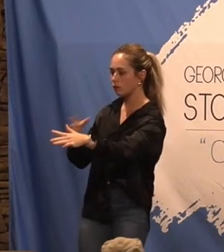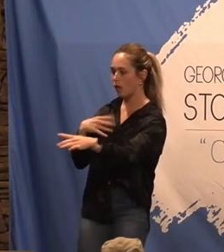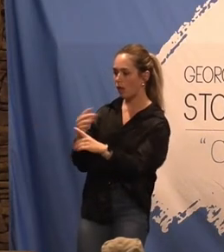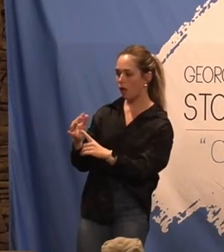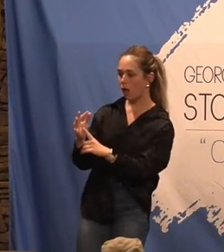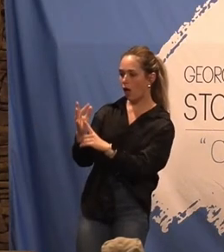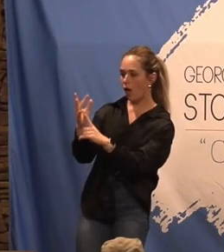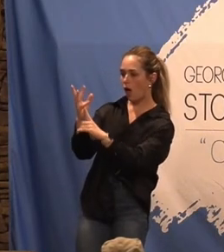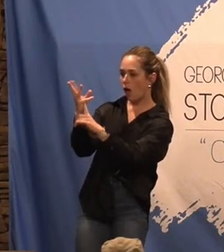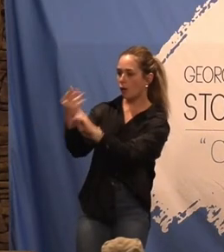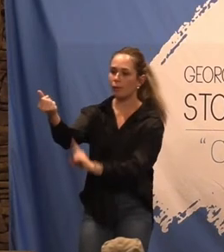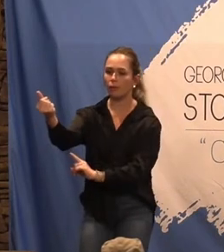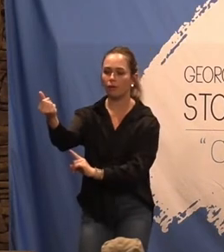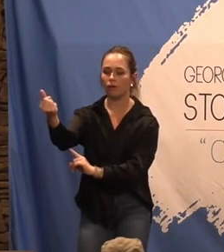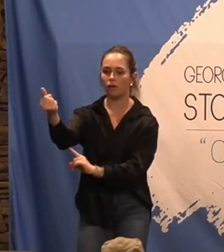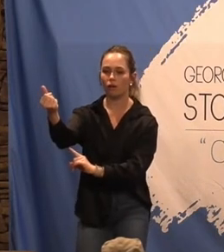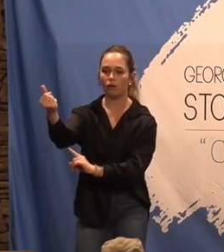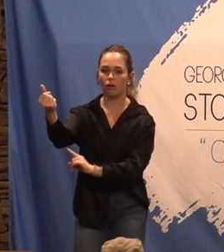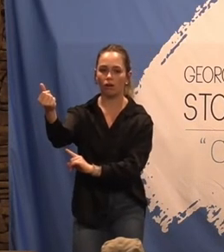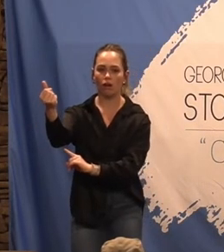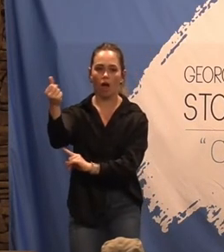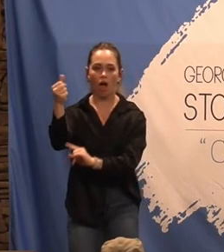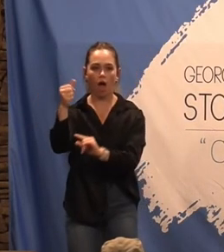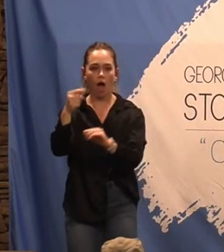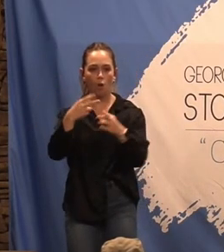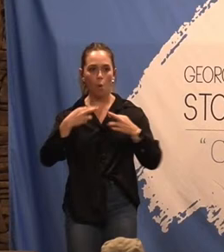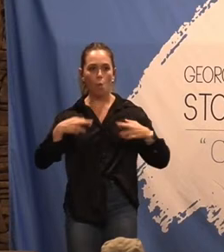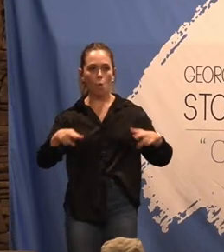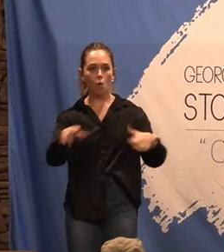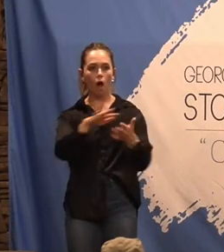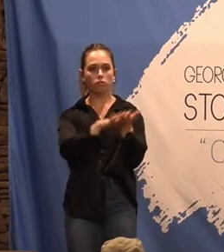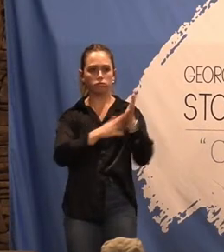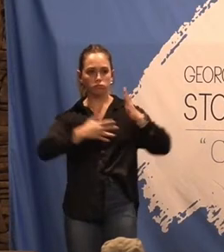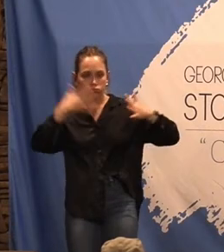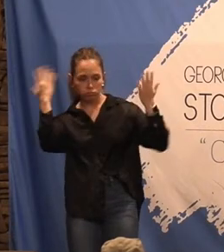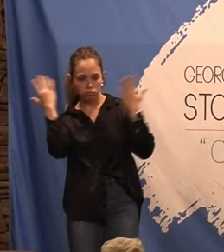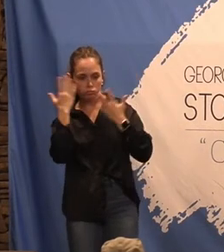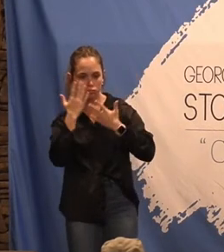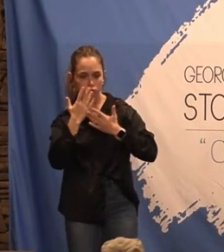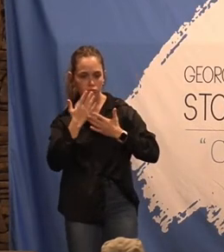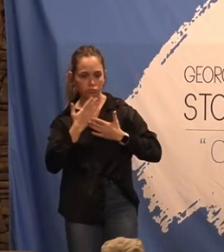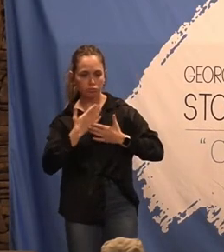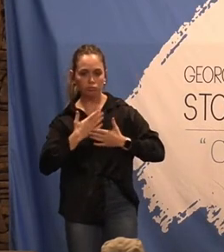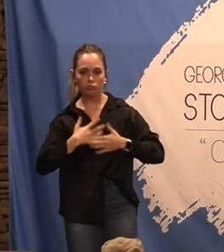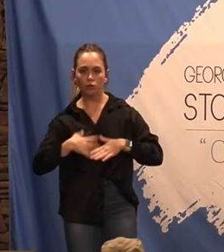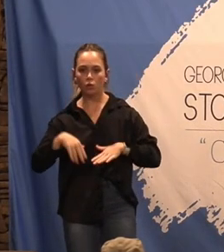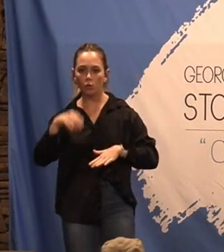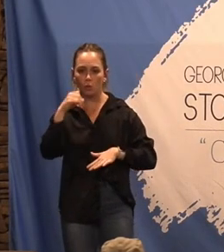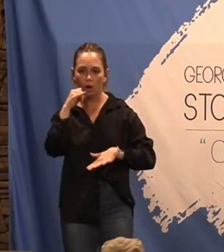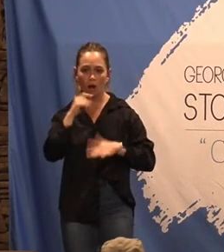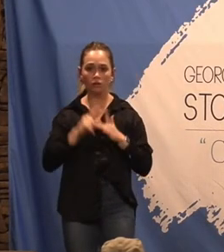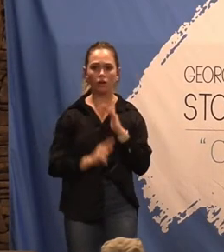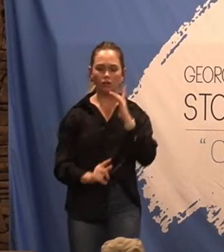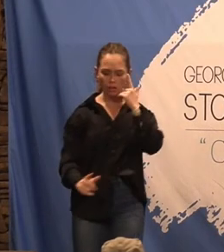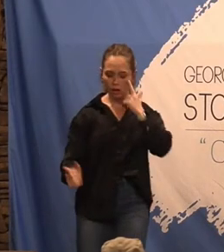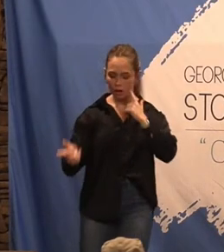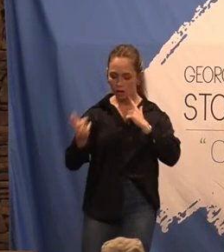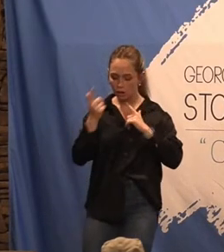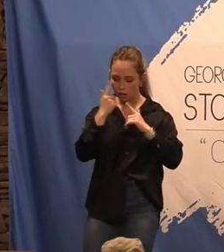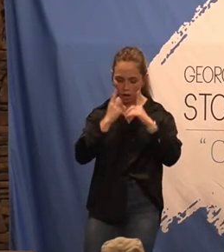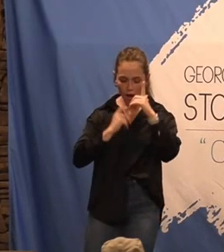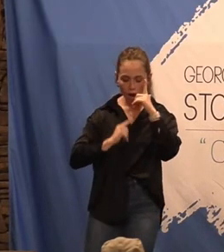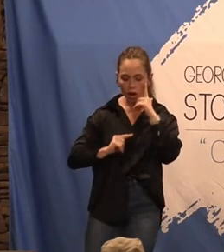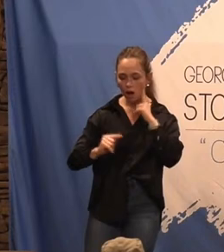candle sputtered out its last glimmer, and the room fell into complete darkness. And the little girl started to cry with